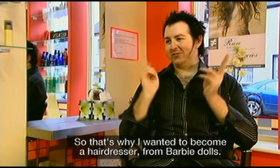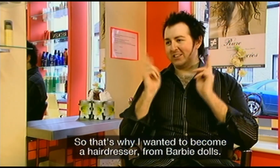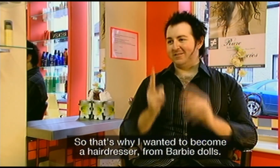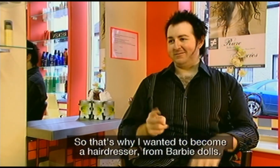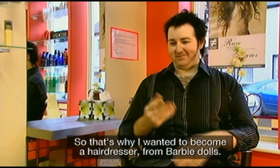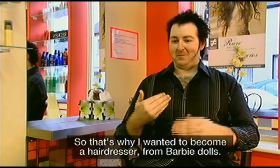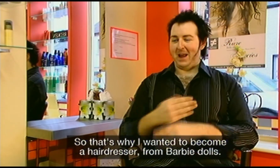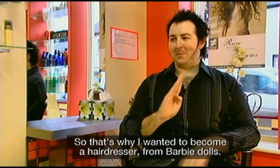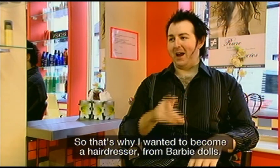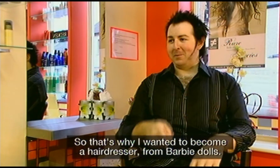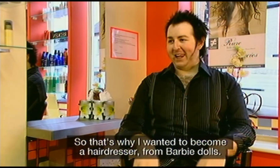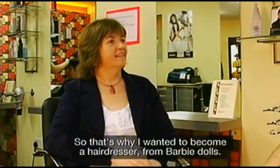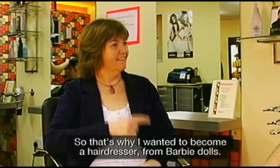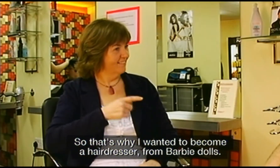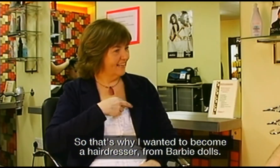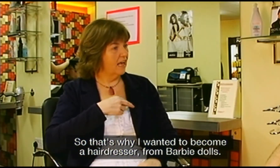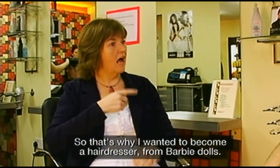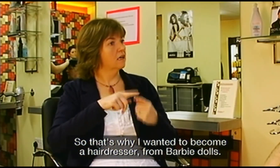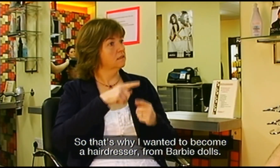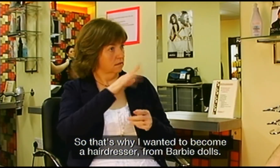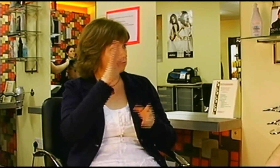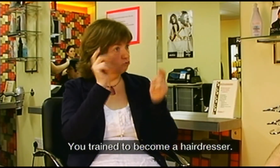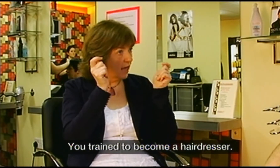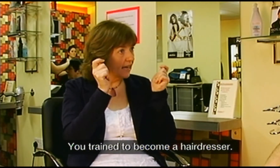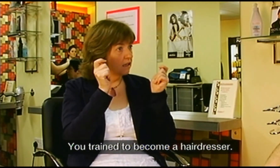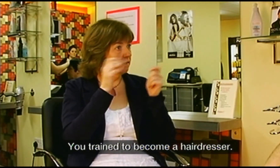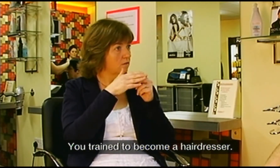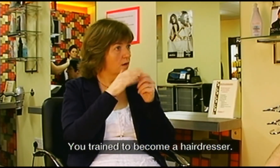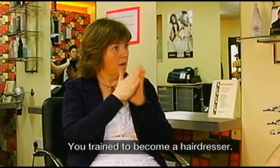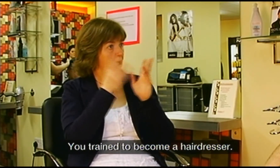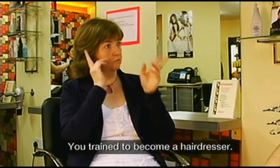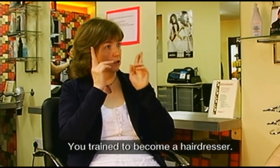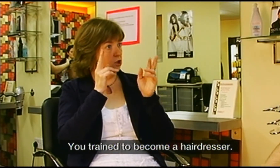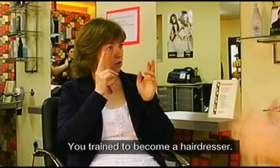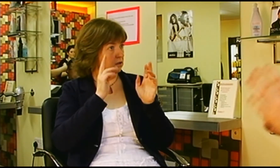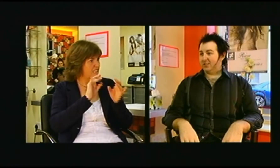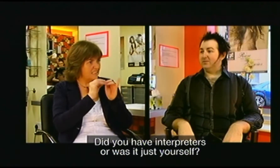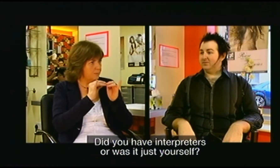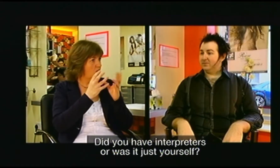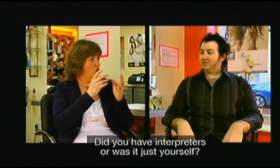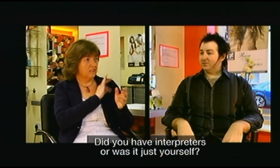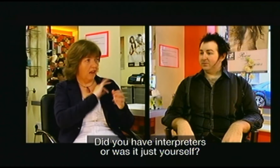wanted to become a hairdresser from Barbie dolls. And you trained to become a hairdresser. Did you have interpreters or was it just